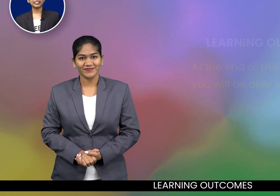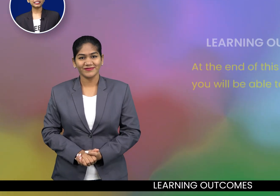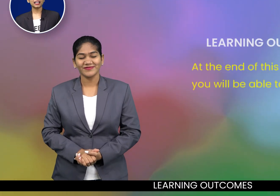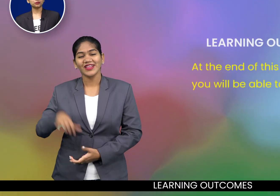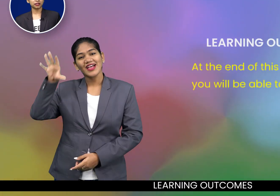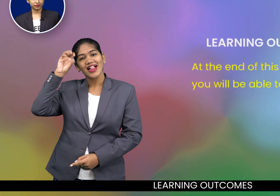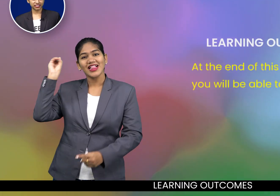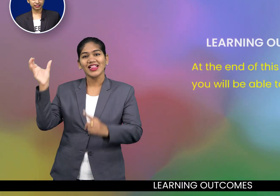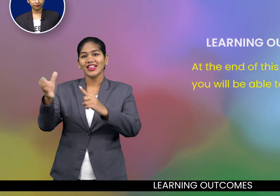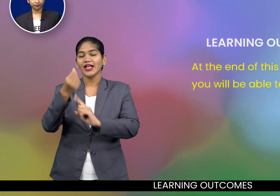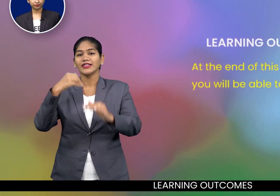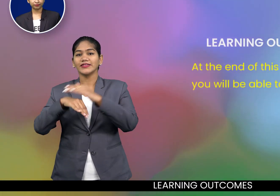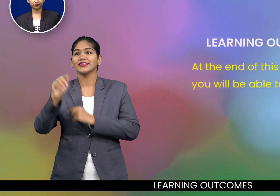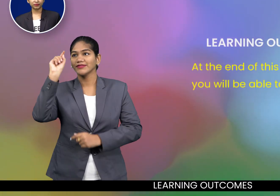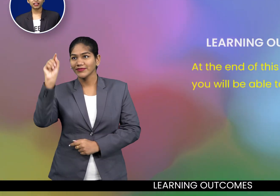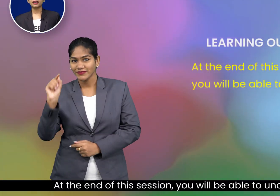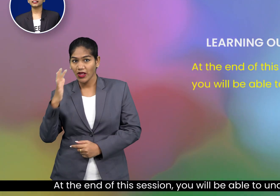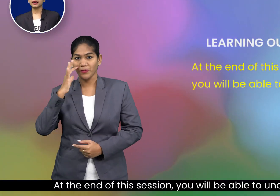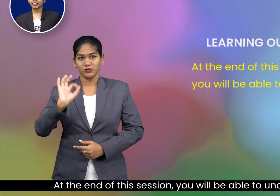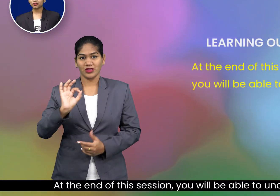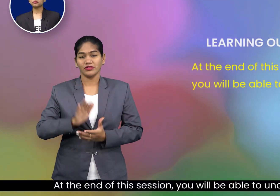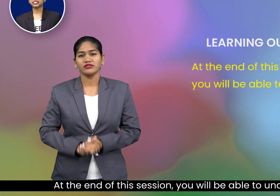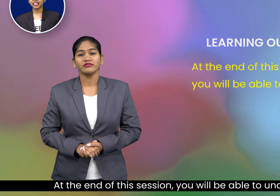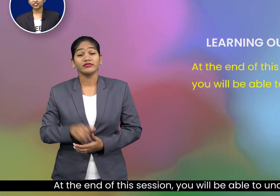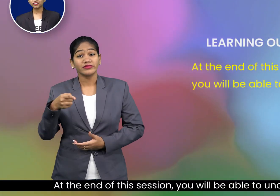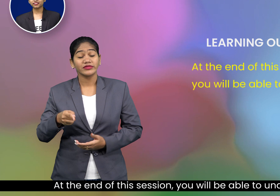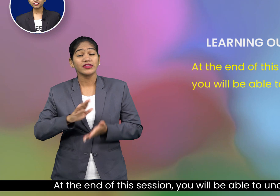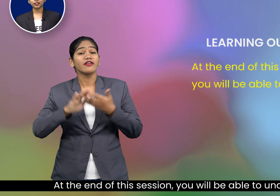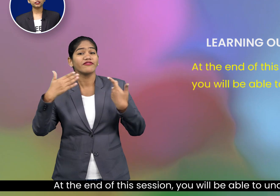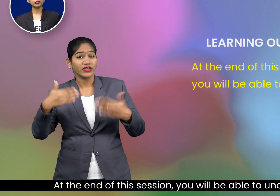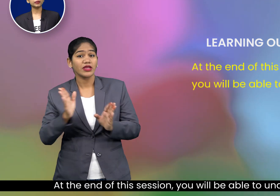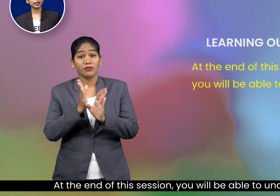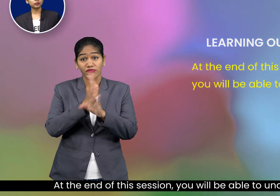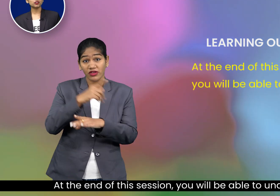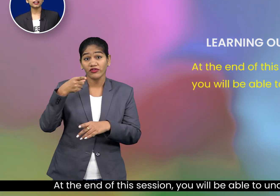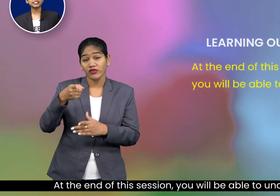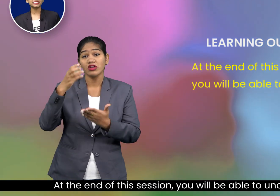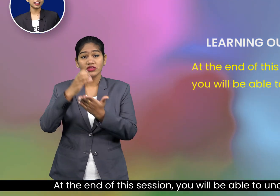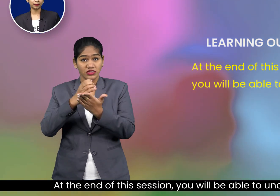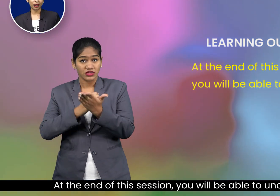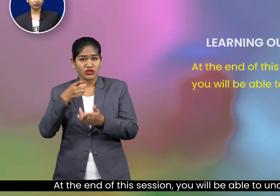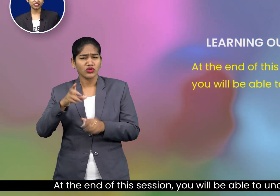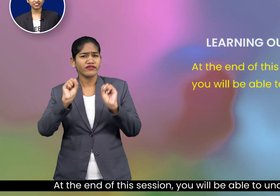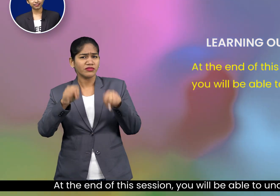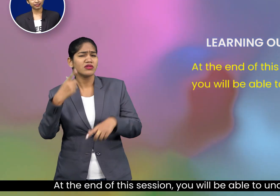Learning outcomes. At the end of this session, you will be able to understand about